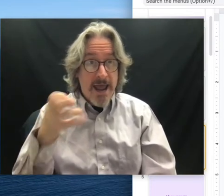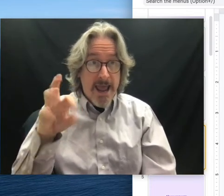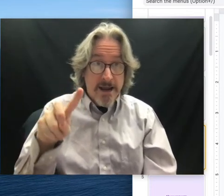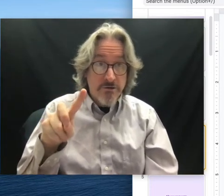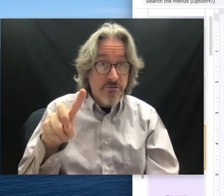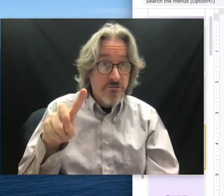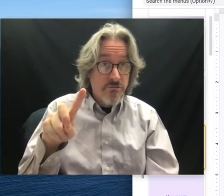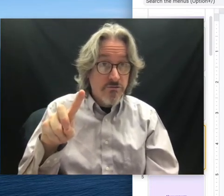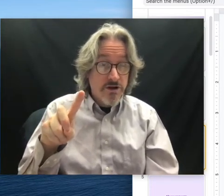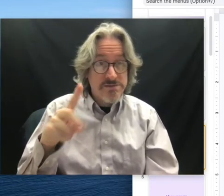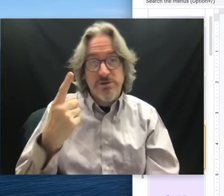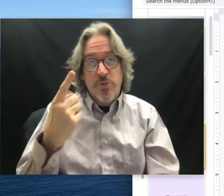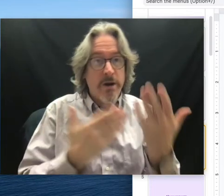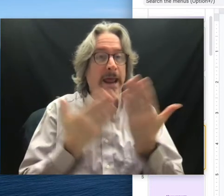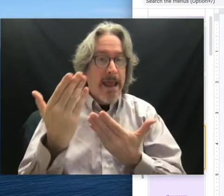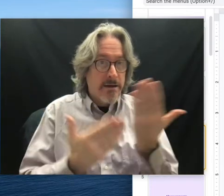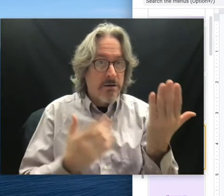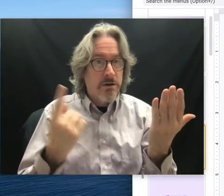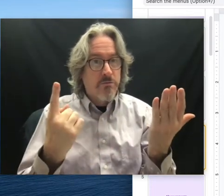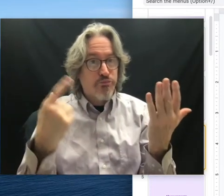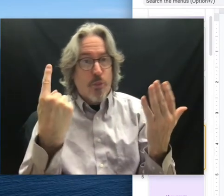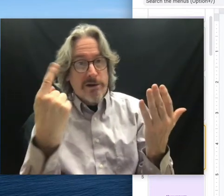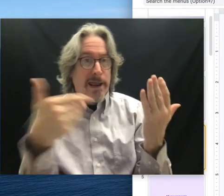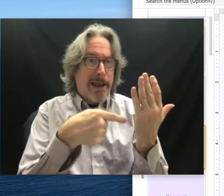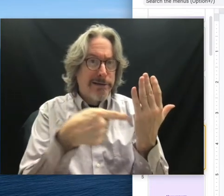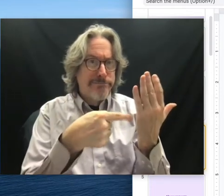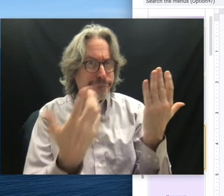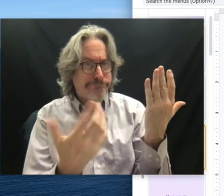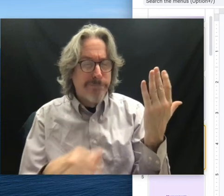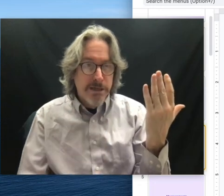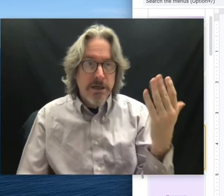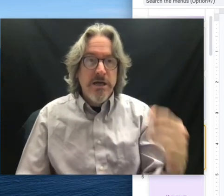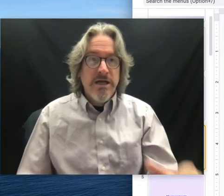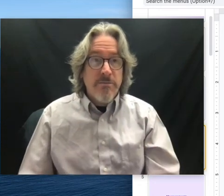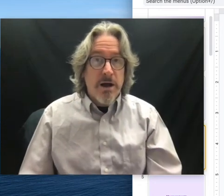one hand as opposed to one hand.